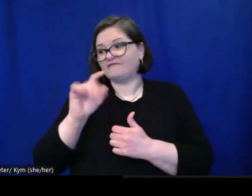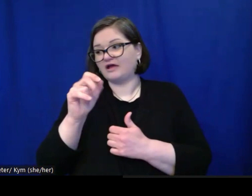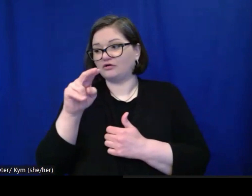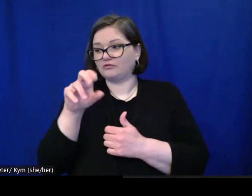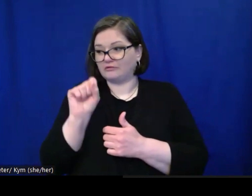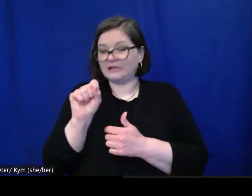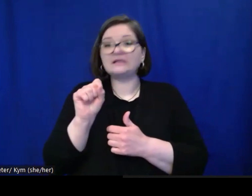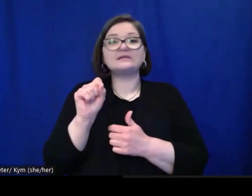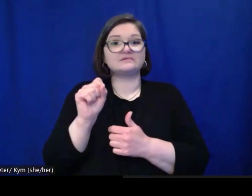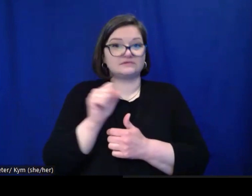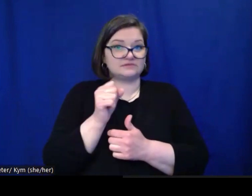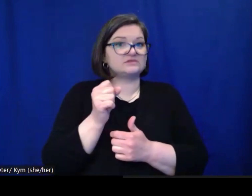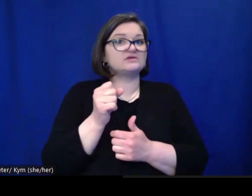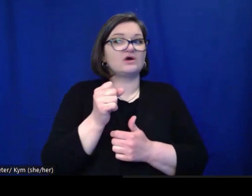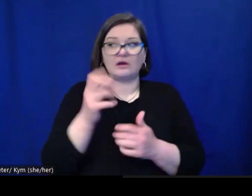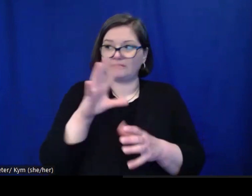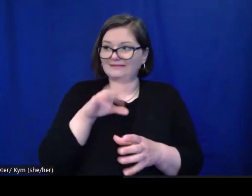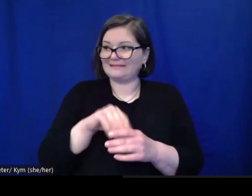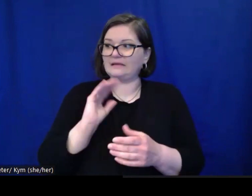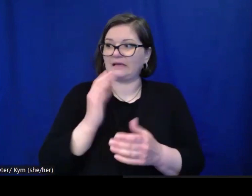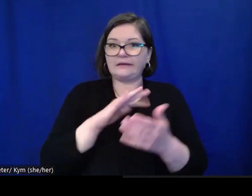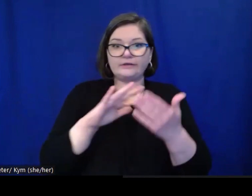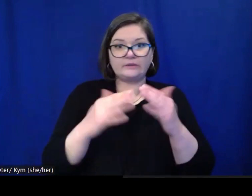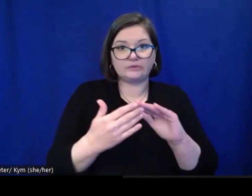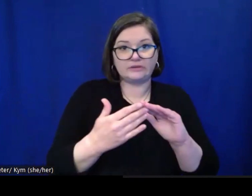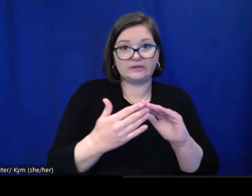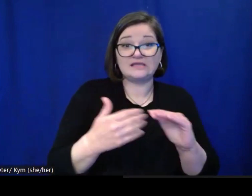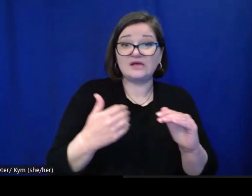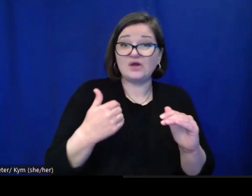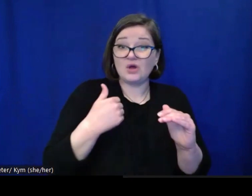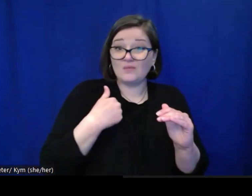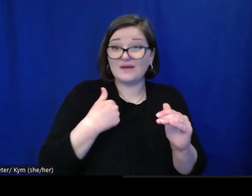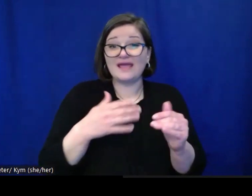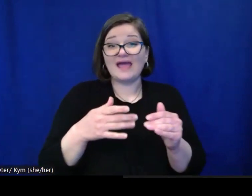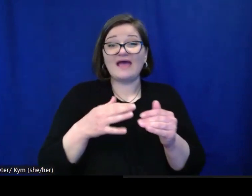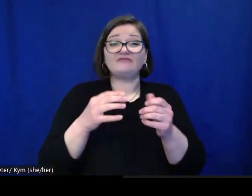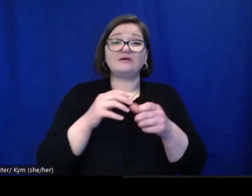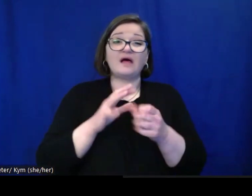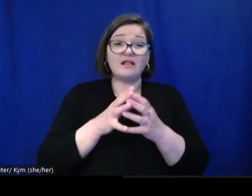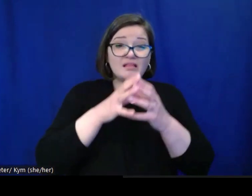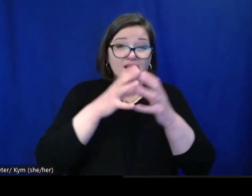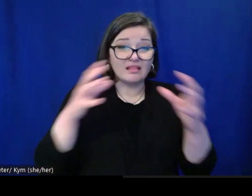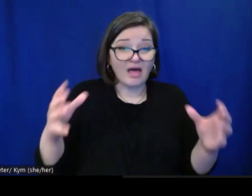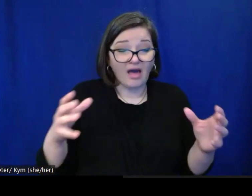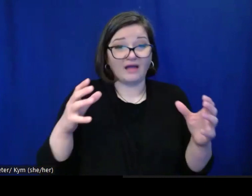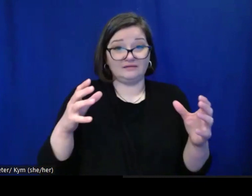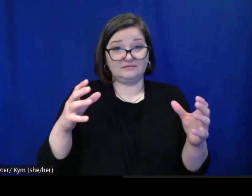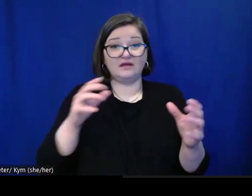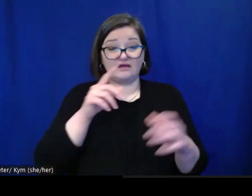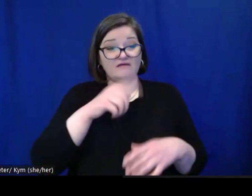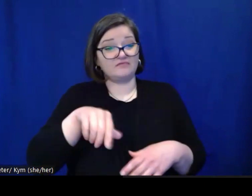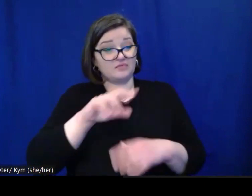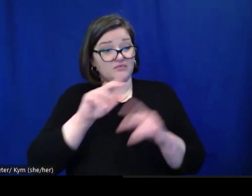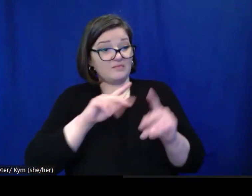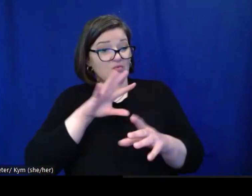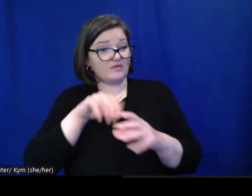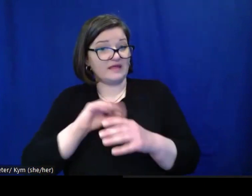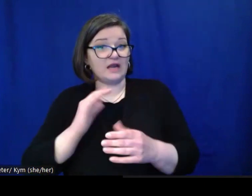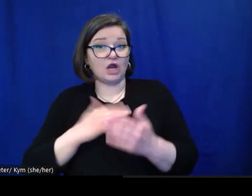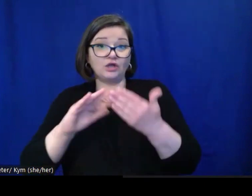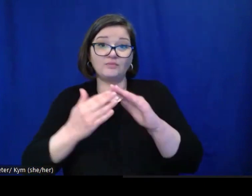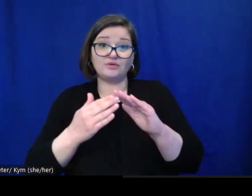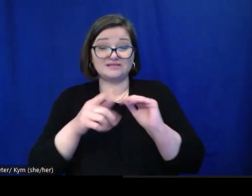our community setting. And we have a plethora of veterans in our community setting that have very specific